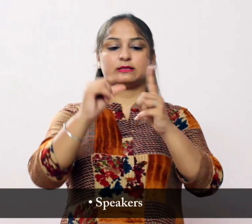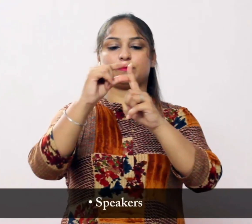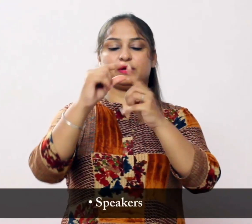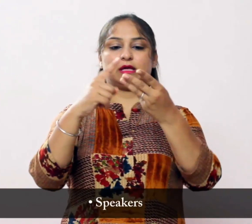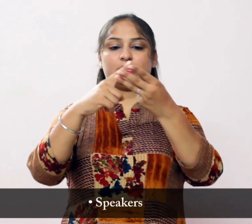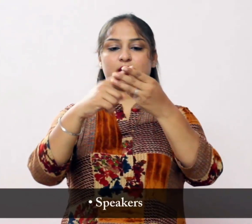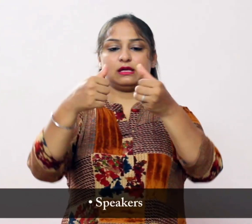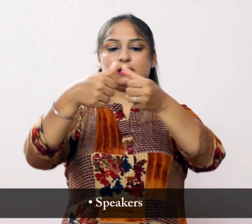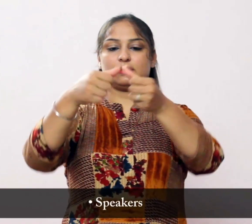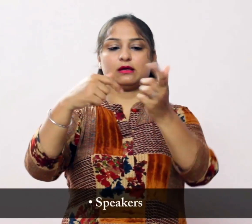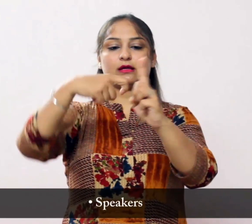Speakers.